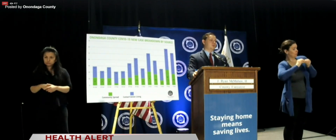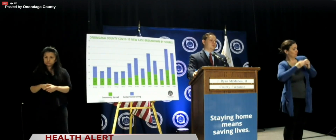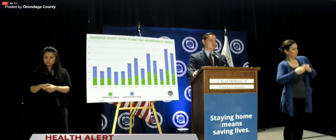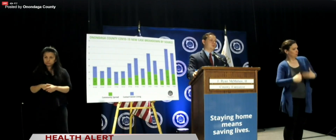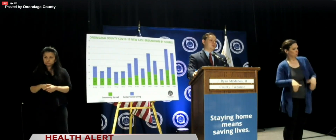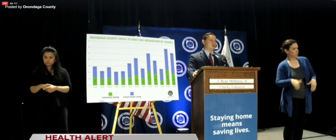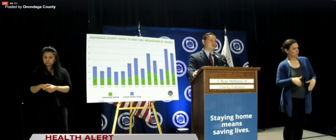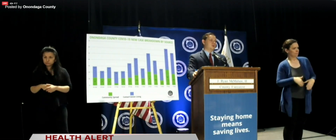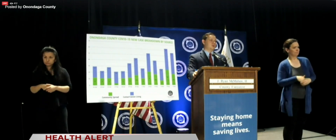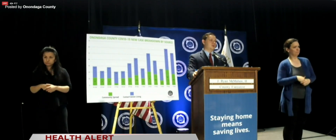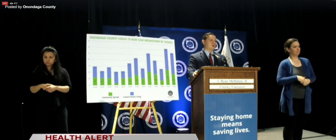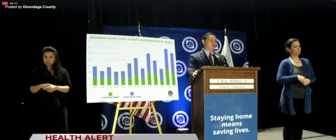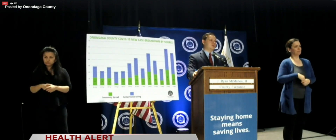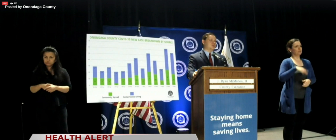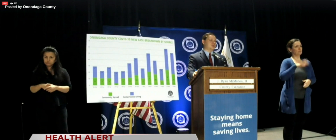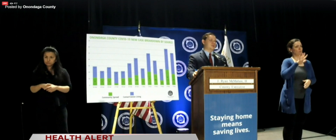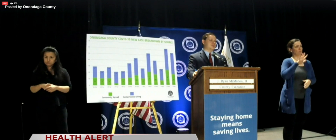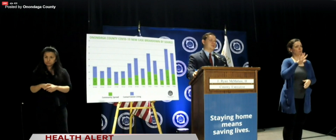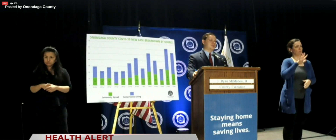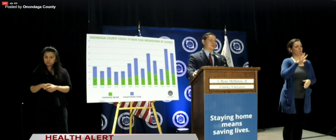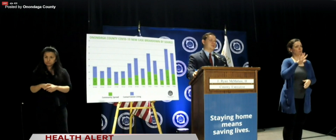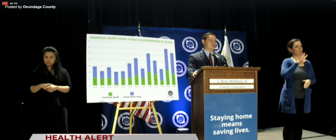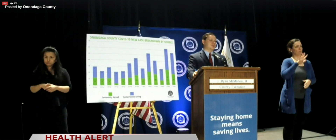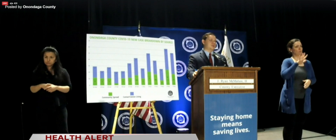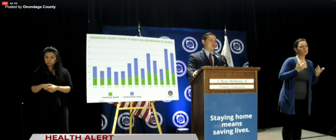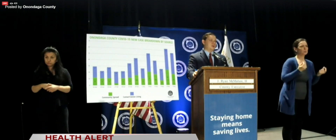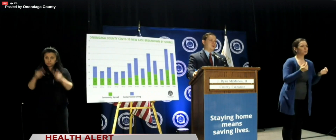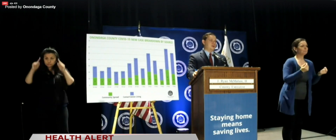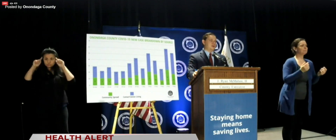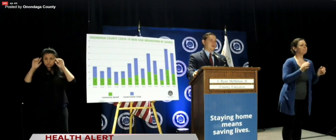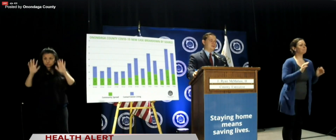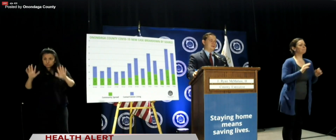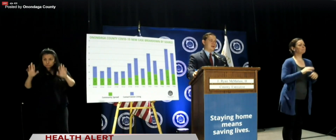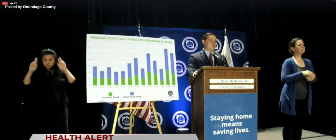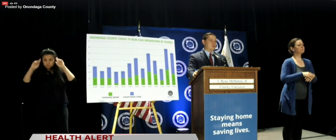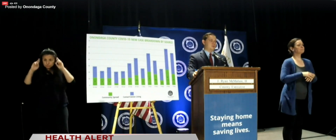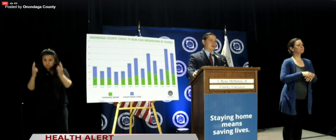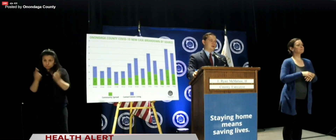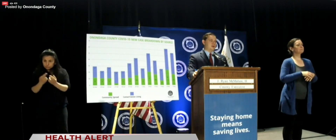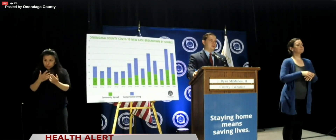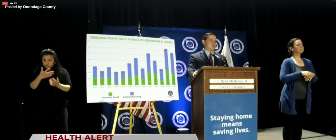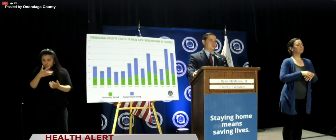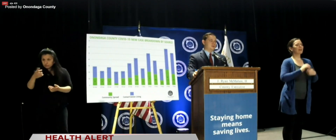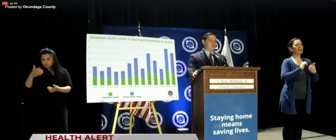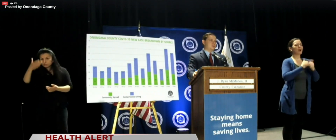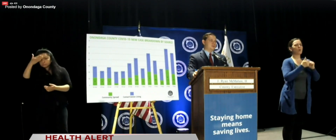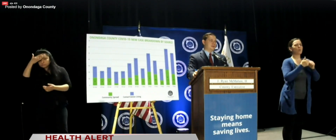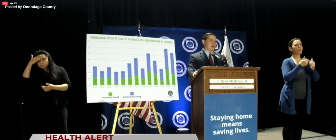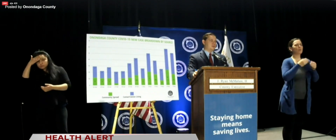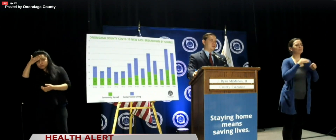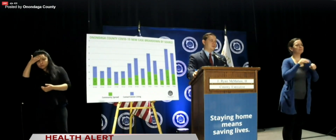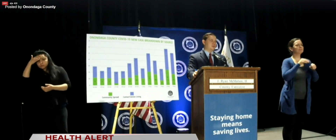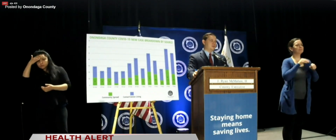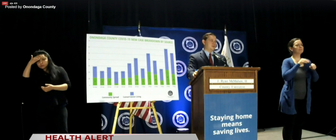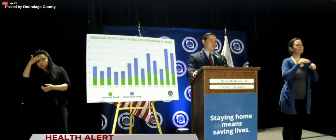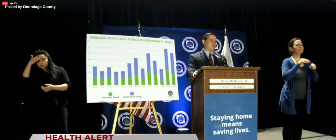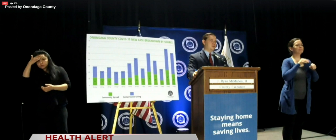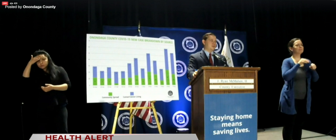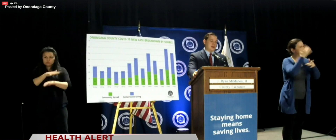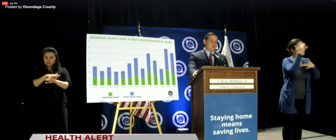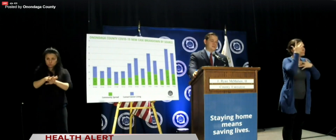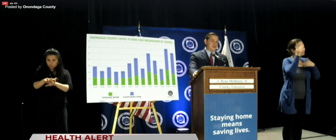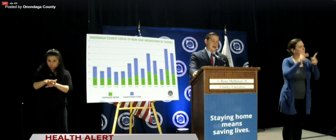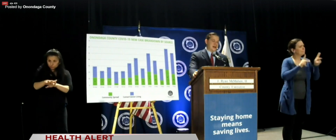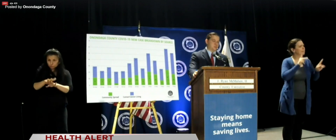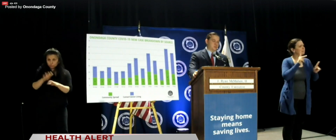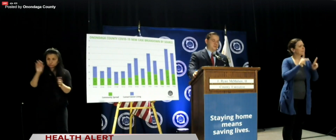to treat sick people in a timely way to limit death. And so